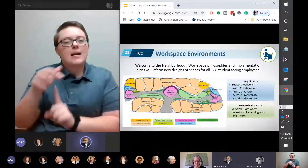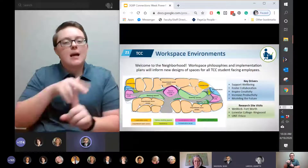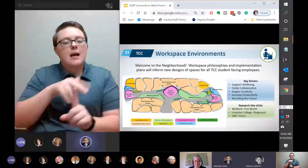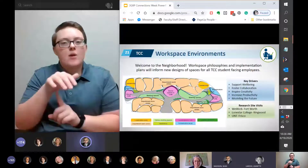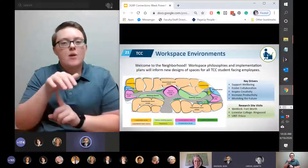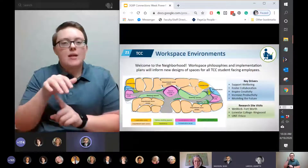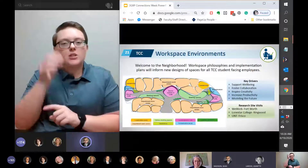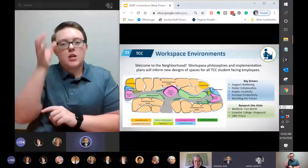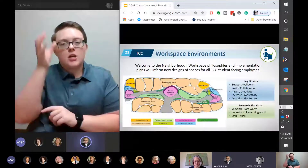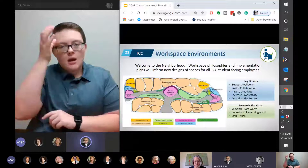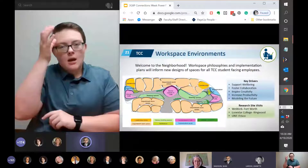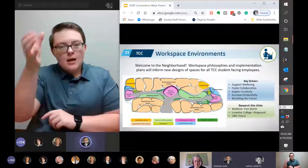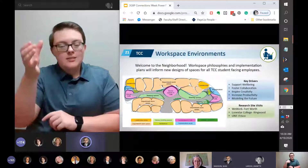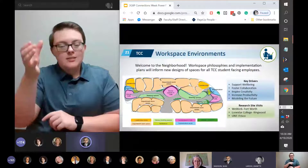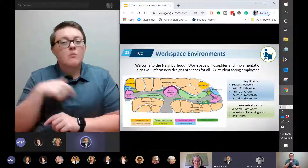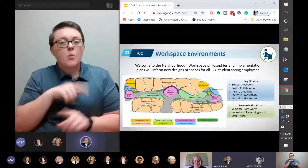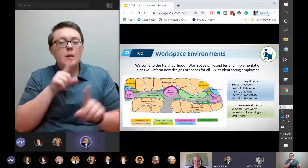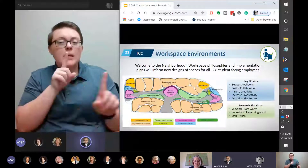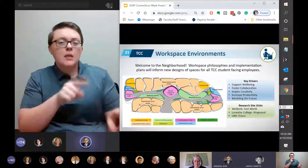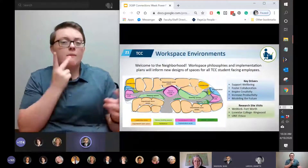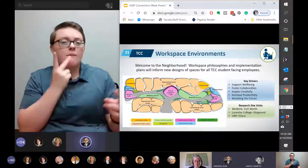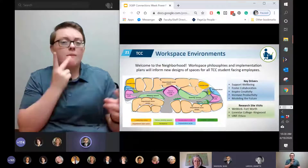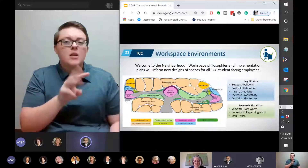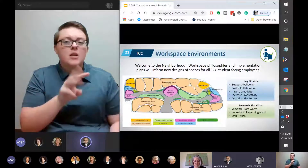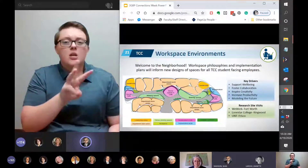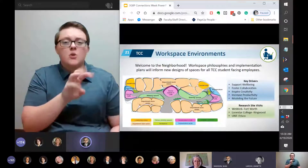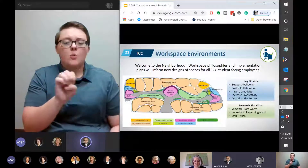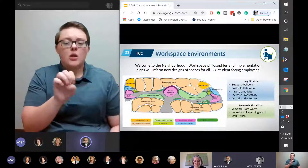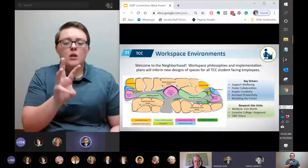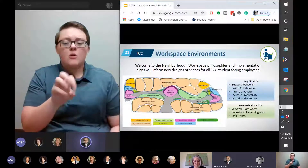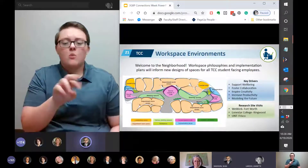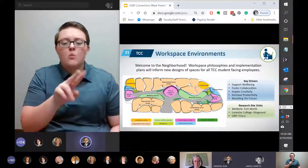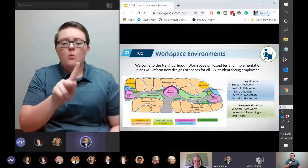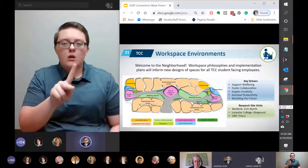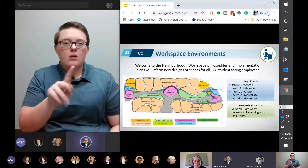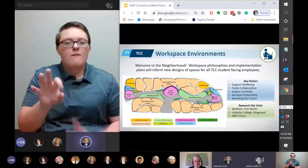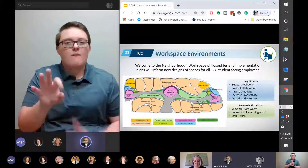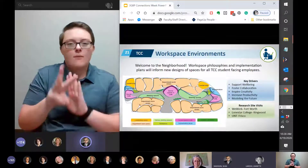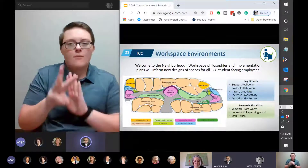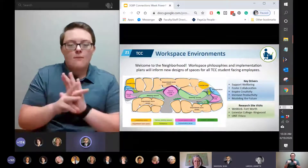included visits to WeWork Fort Worth, Lone Star College,